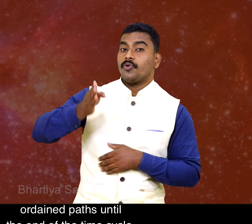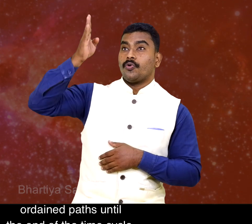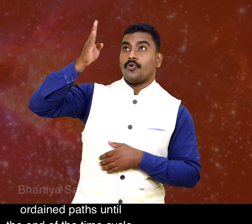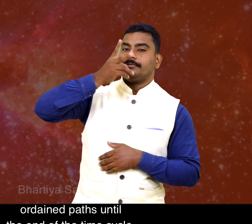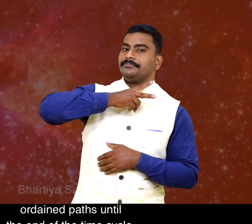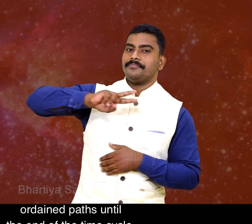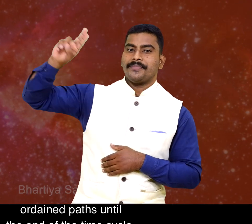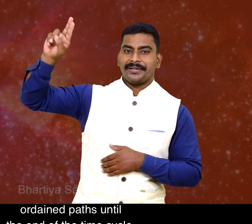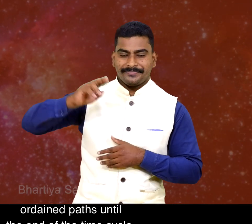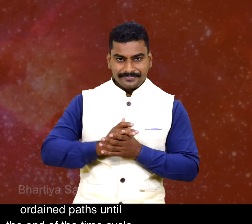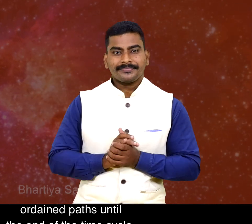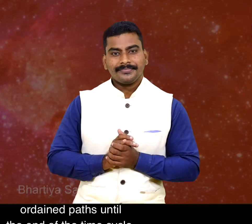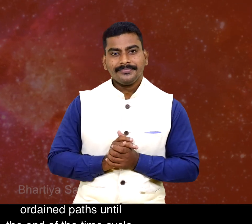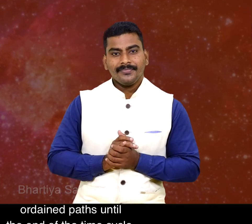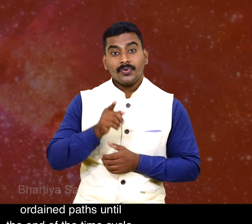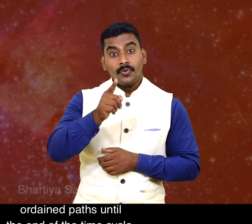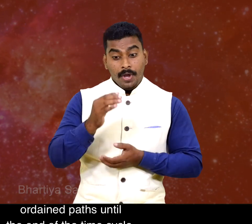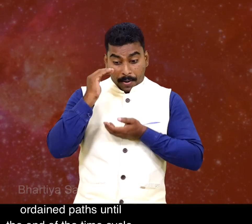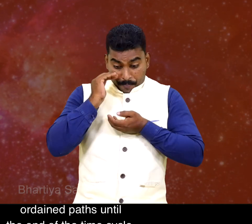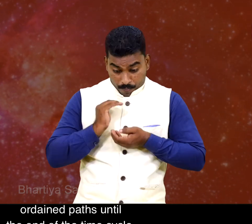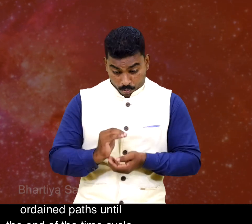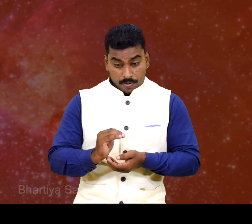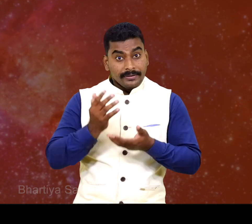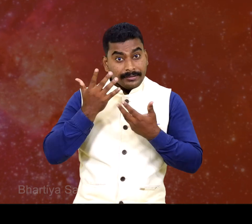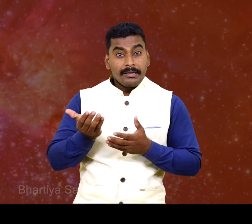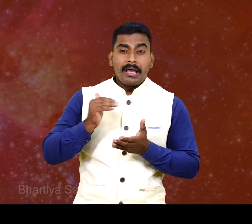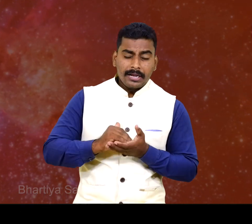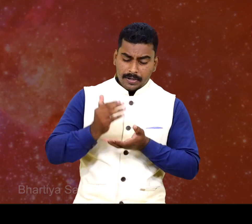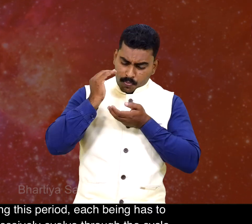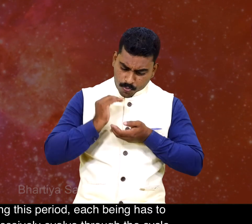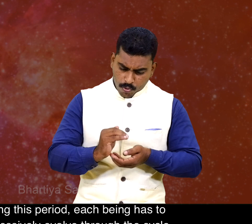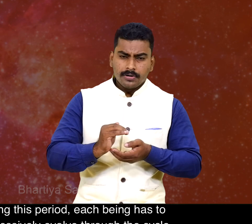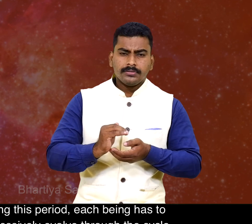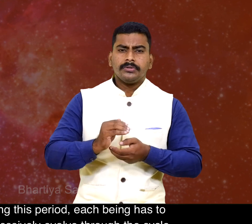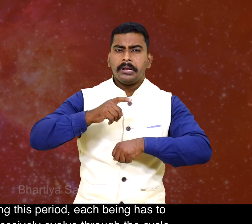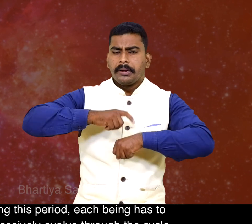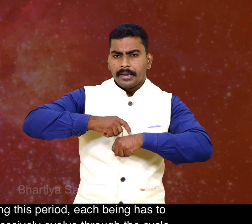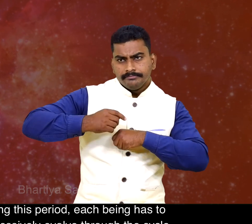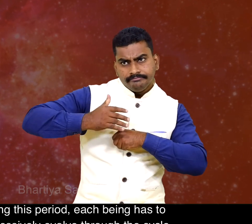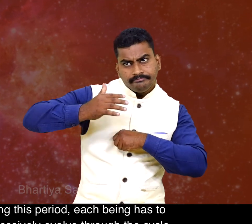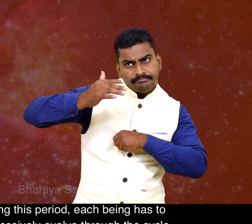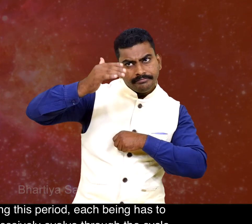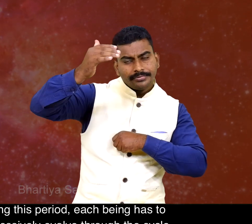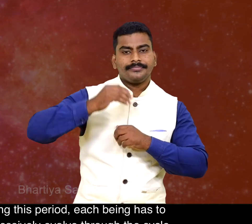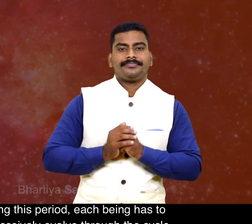paths until the end of the time cycle. During this period, each being has